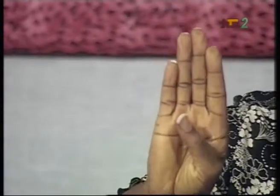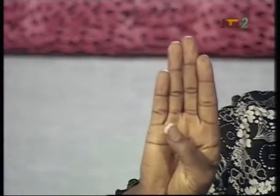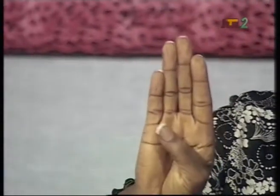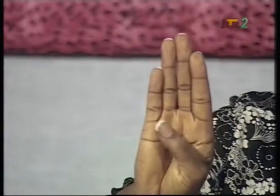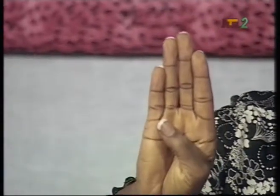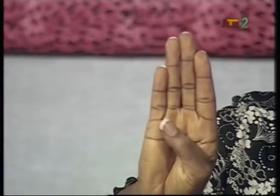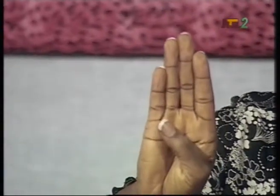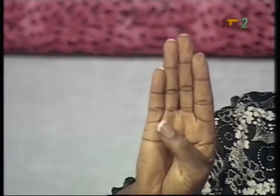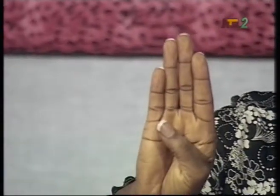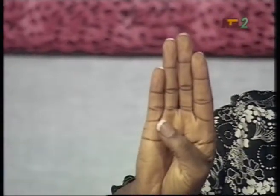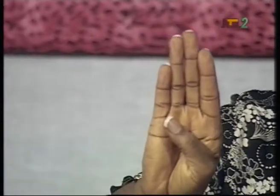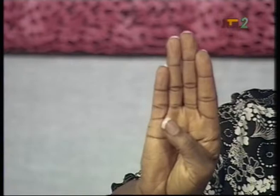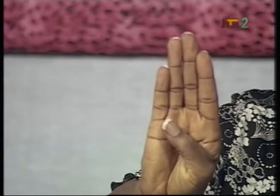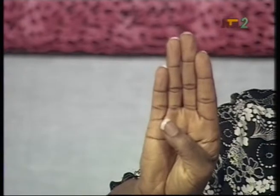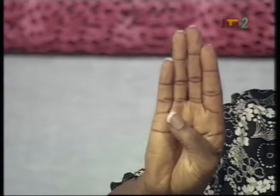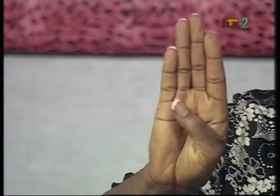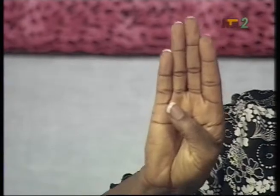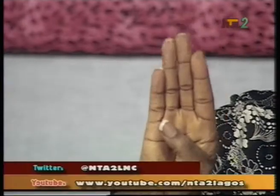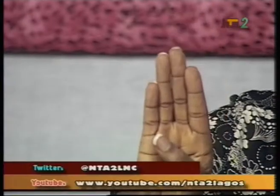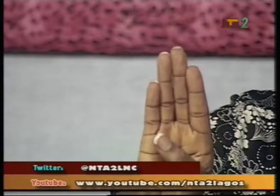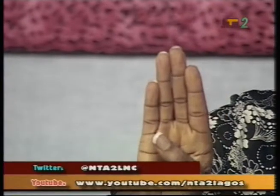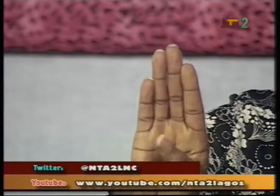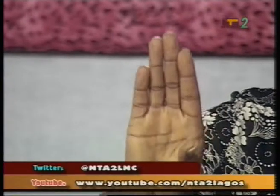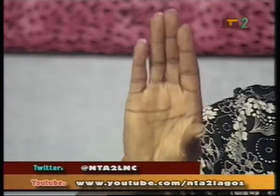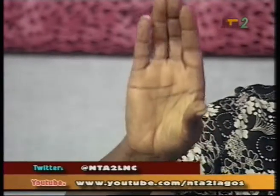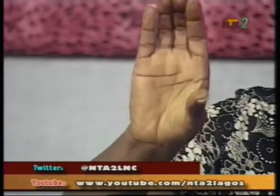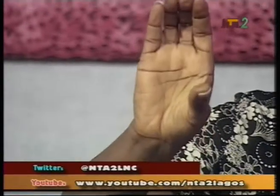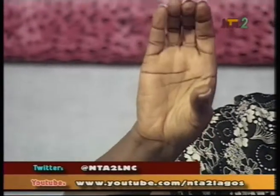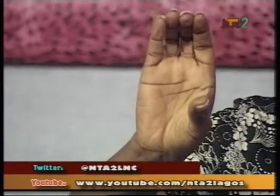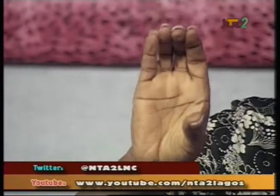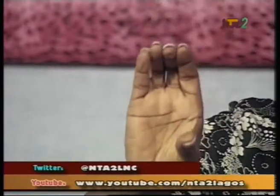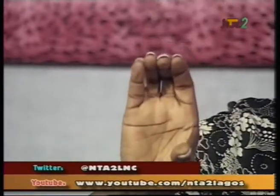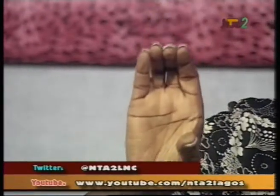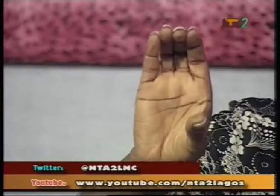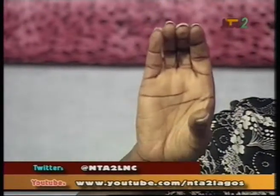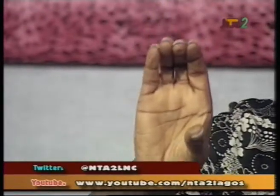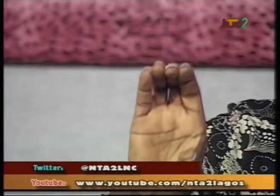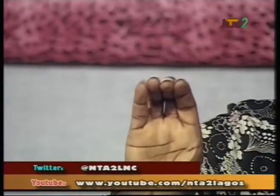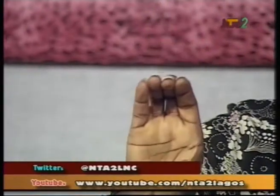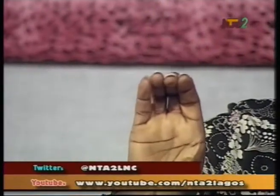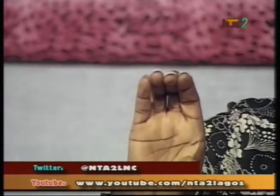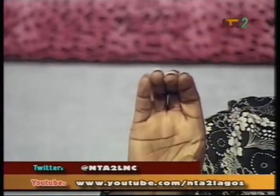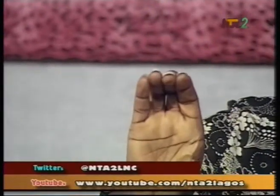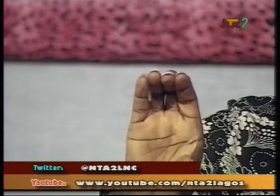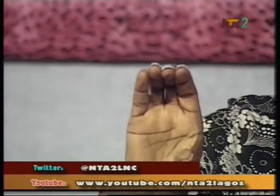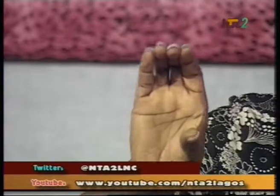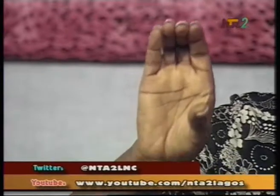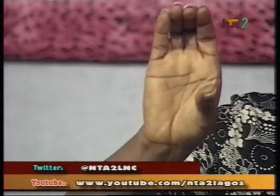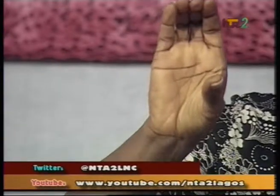B. Ruth, this is letter B. Then your letter C is this way. Letter